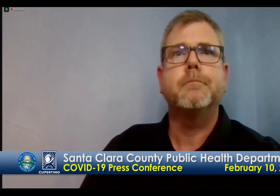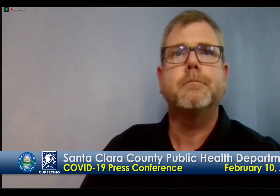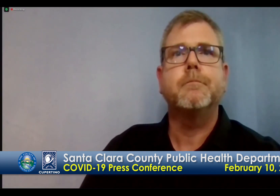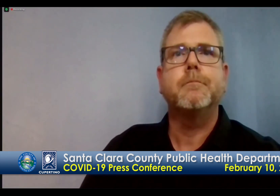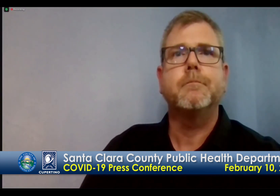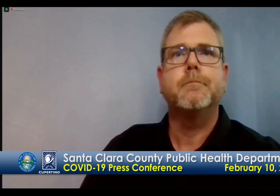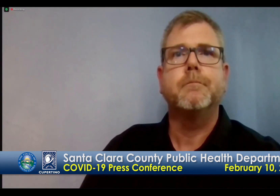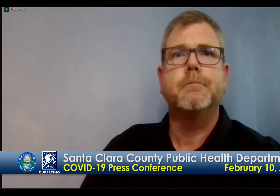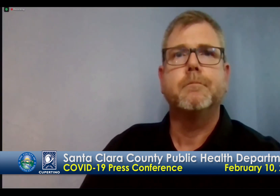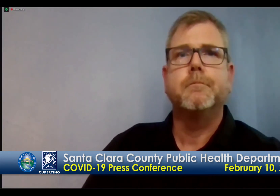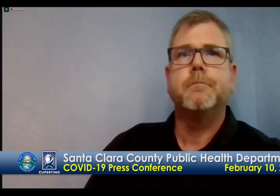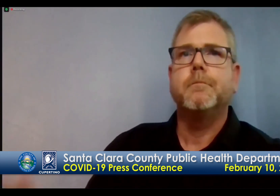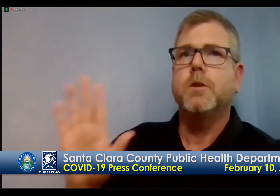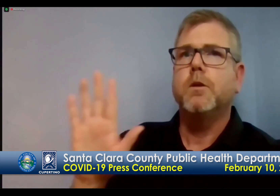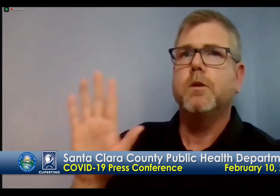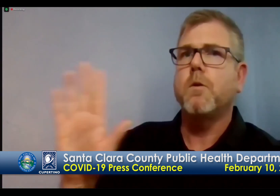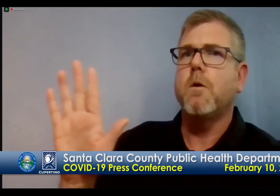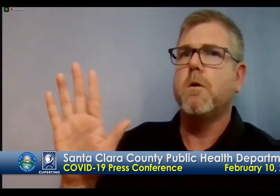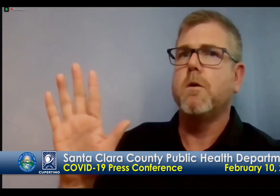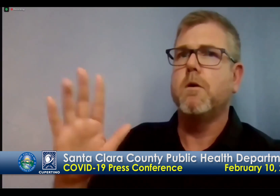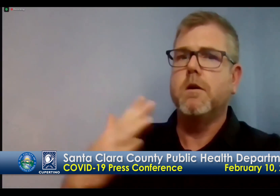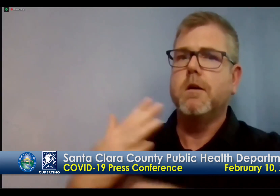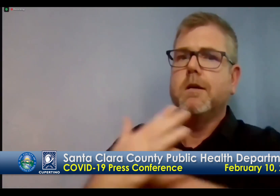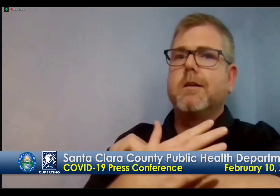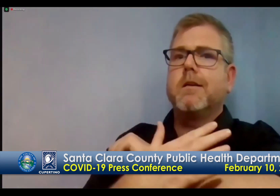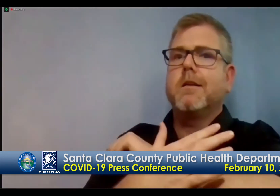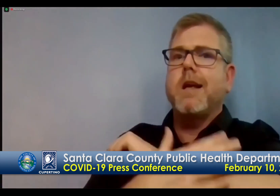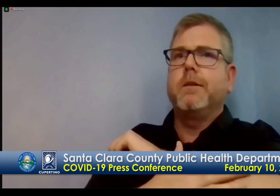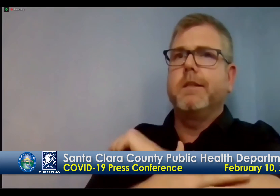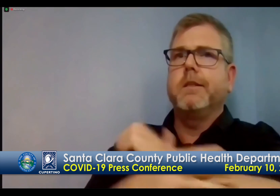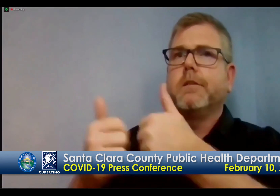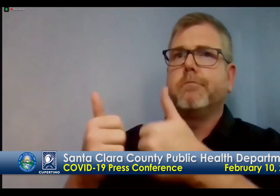Can you elaborate on why? Thank you.